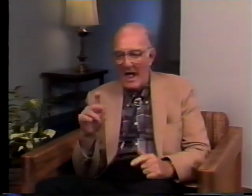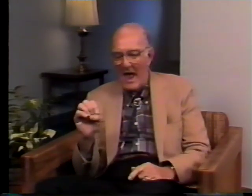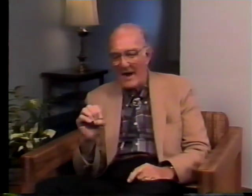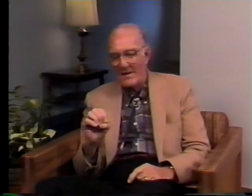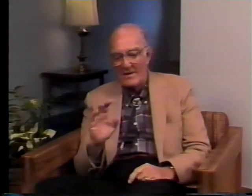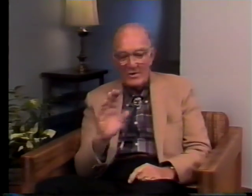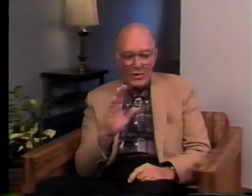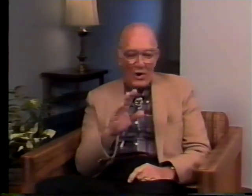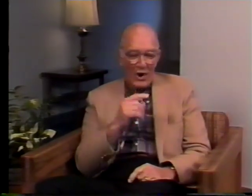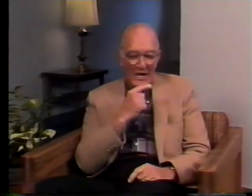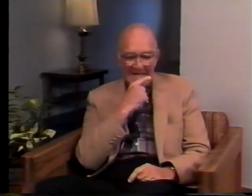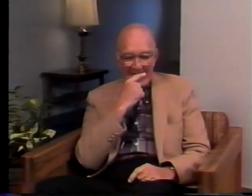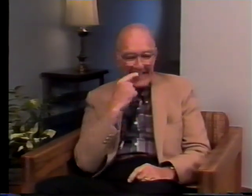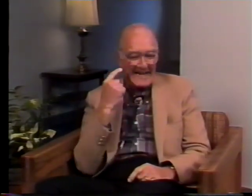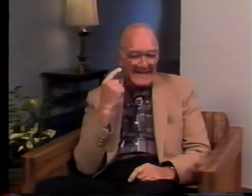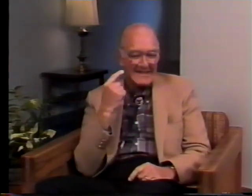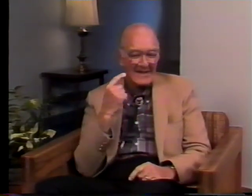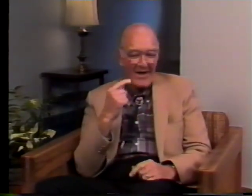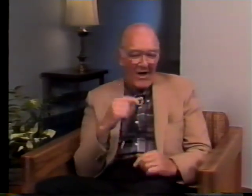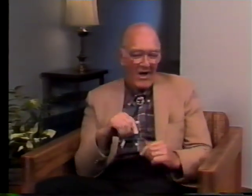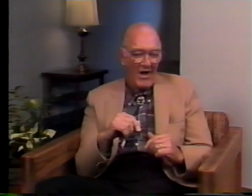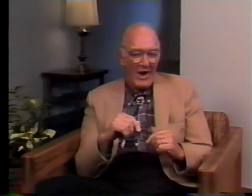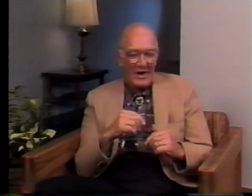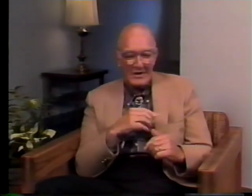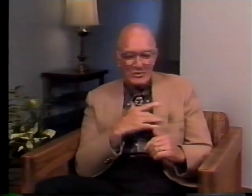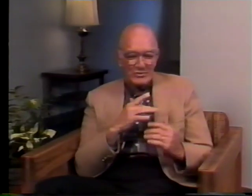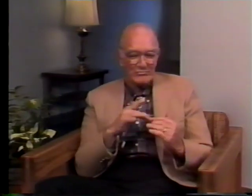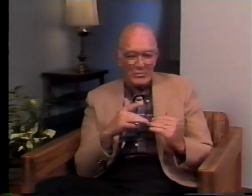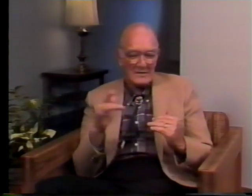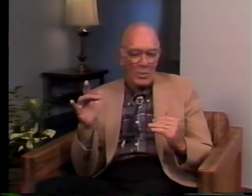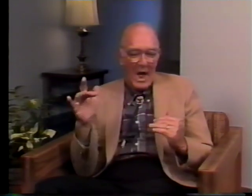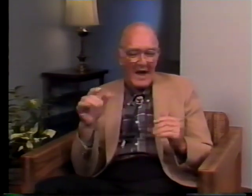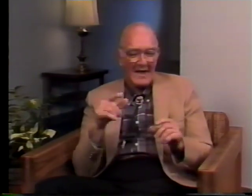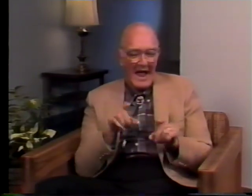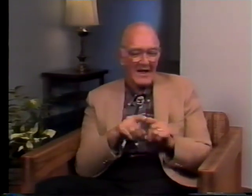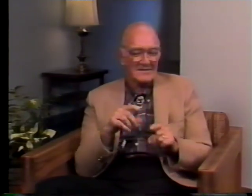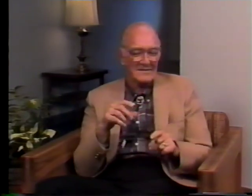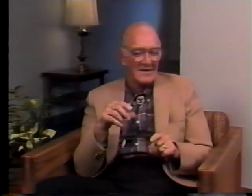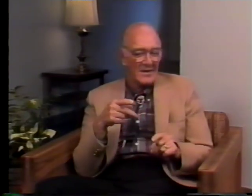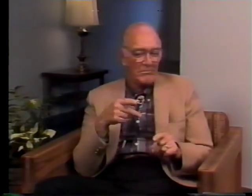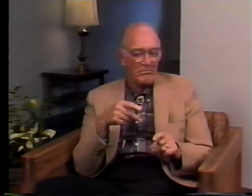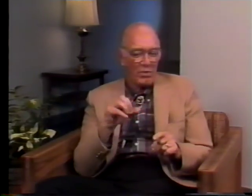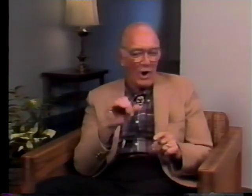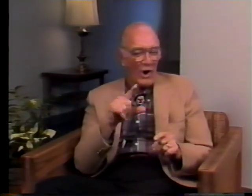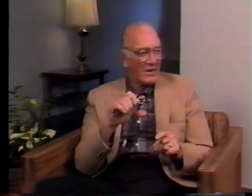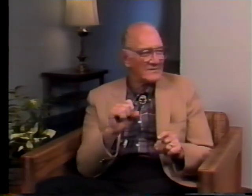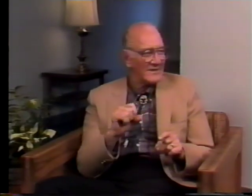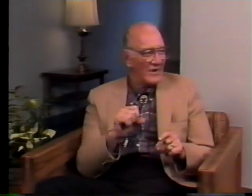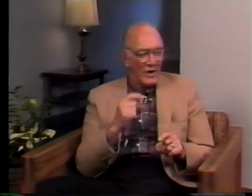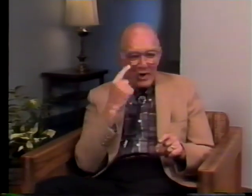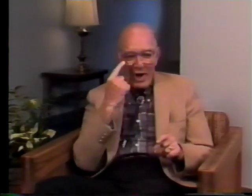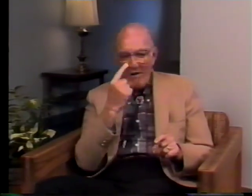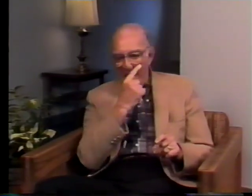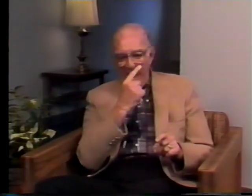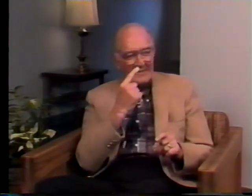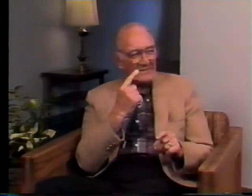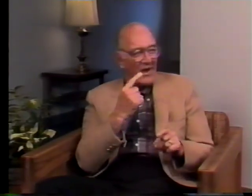like. Your teeth are as white as pearls. Your eyes